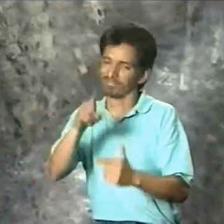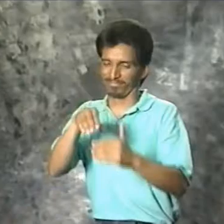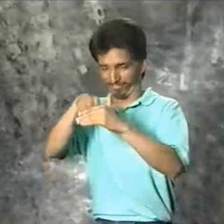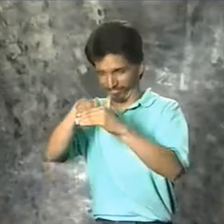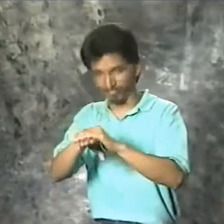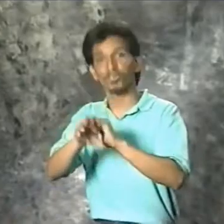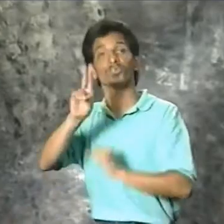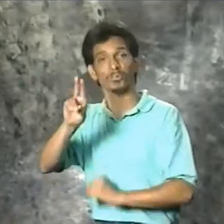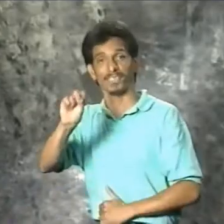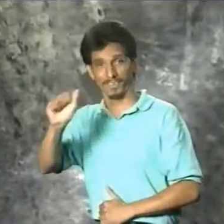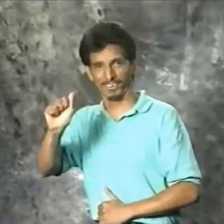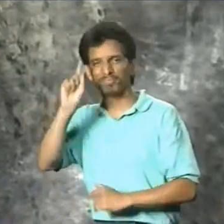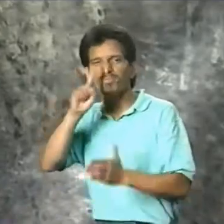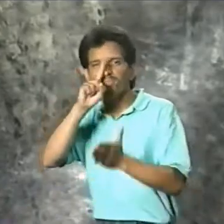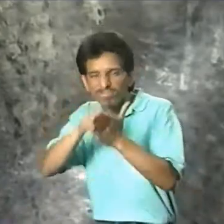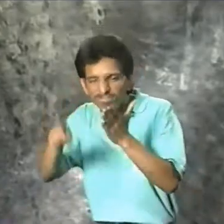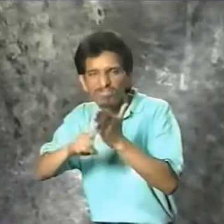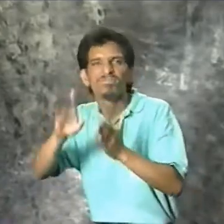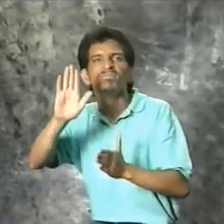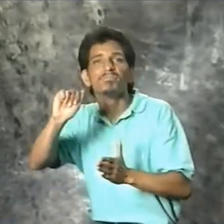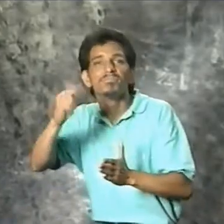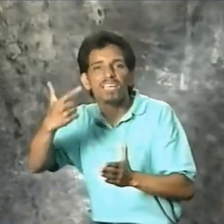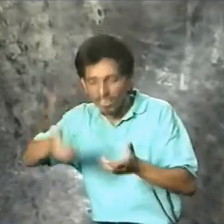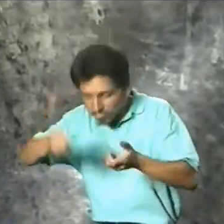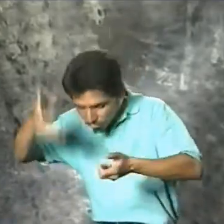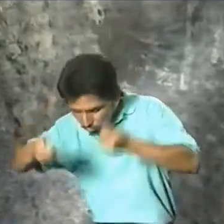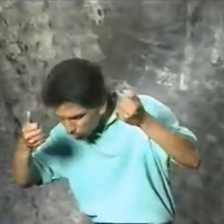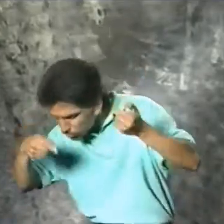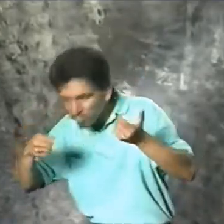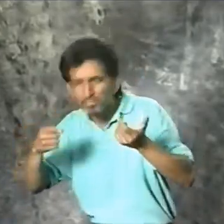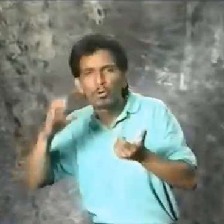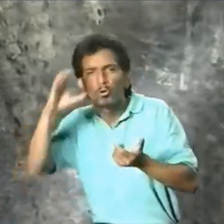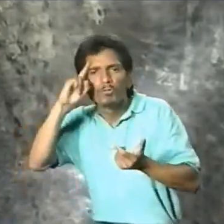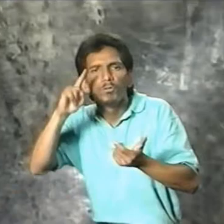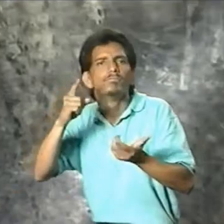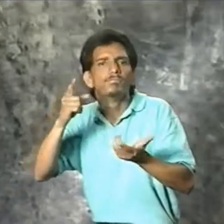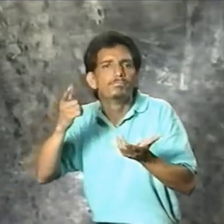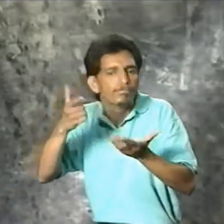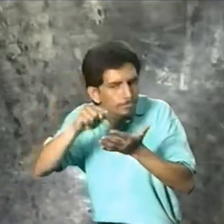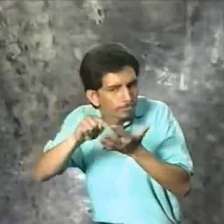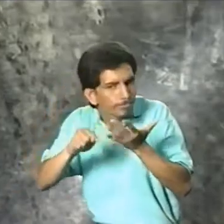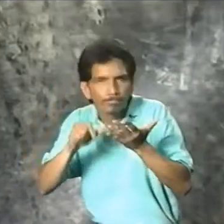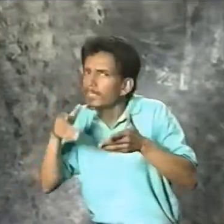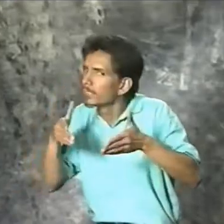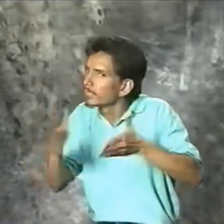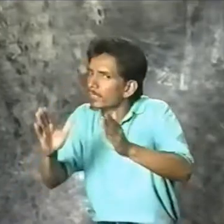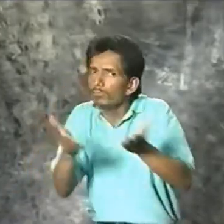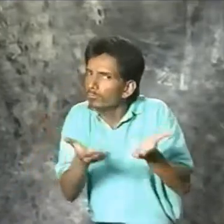back. But you always, whenever you go through the border, going back into the United